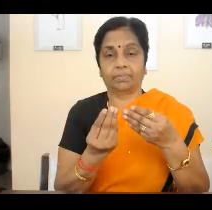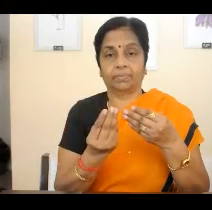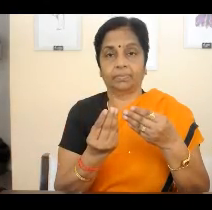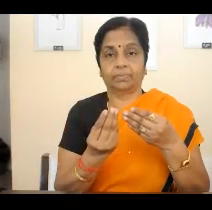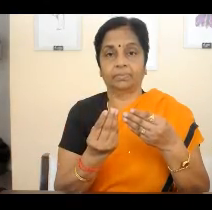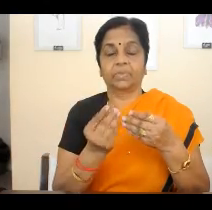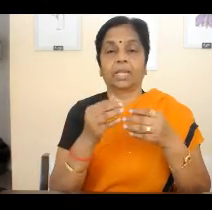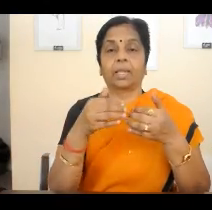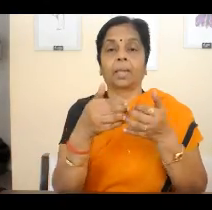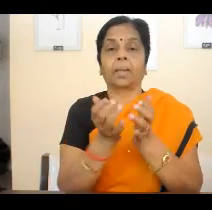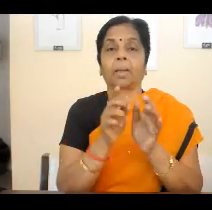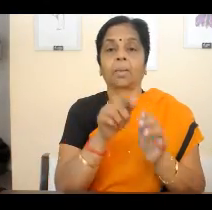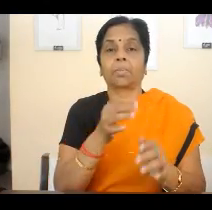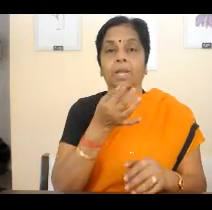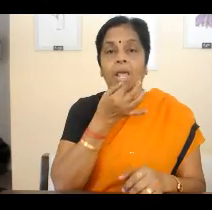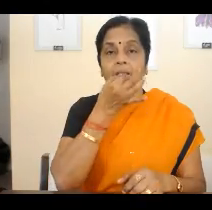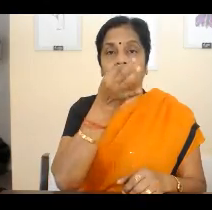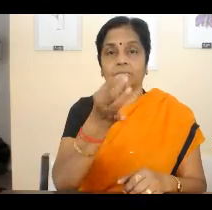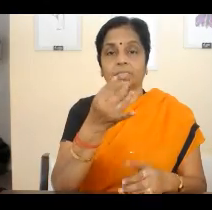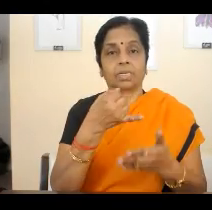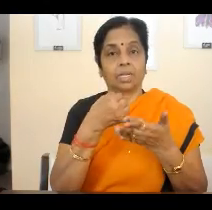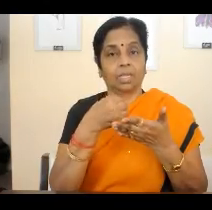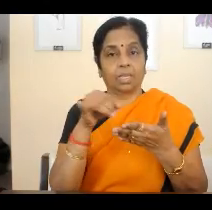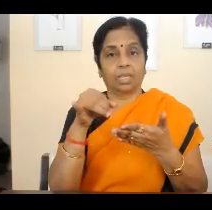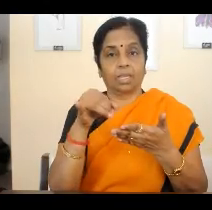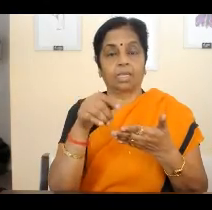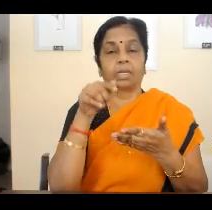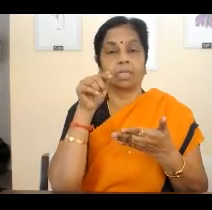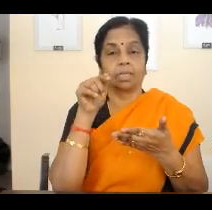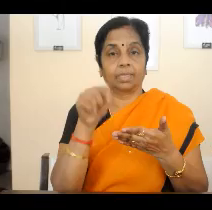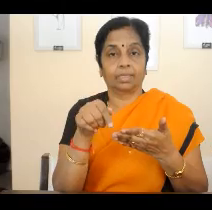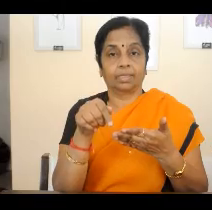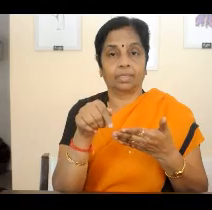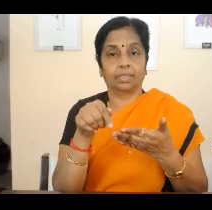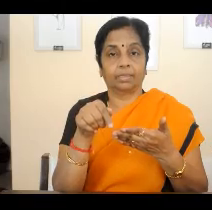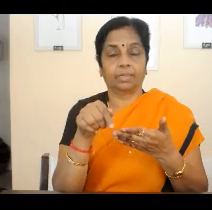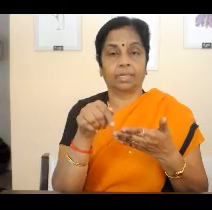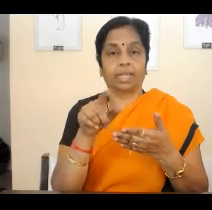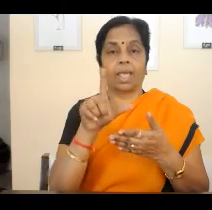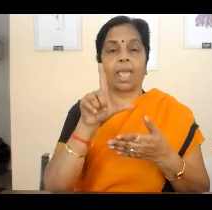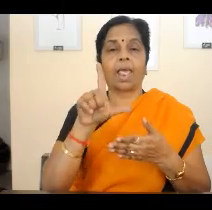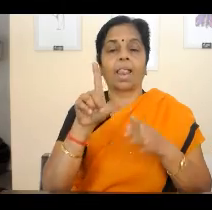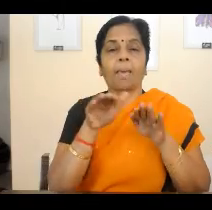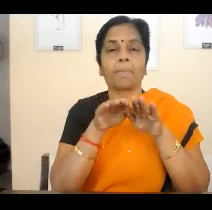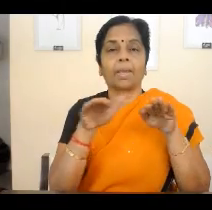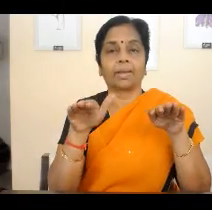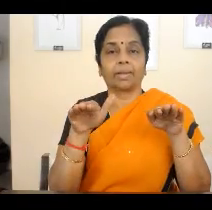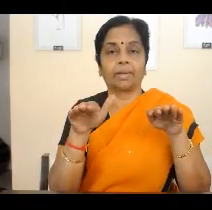The committee has asked to remove this limit in the